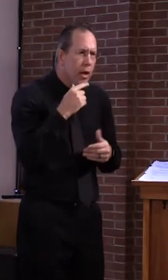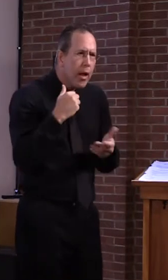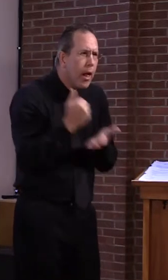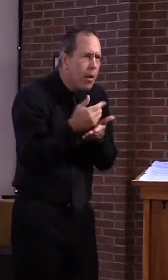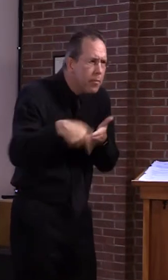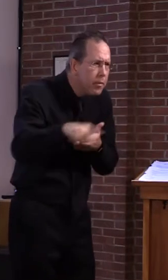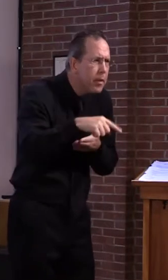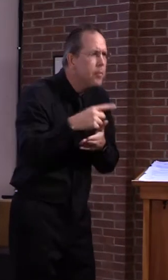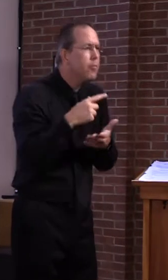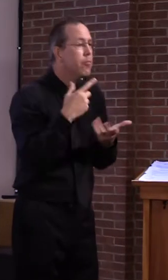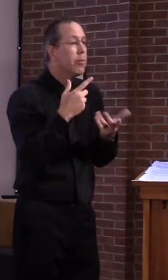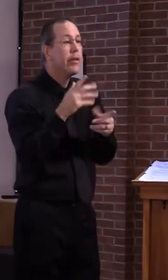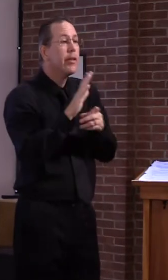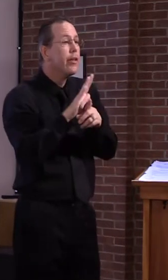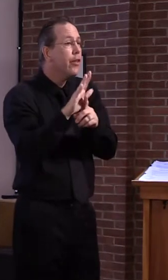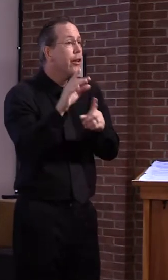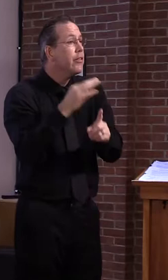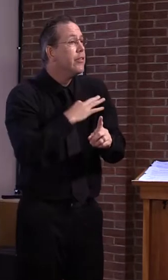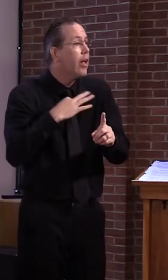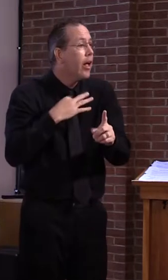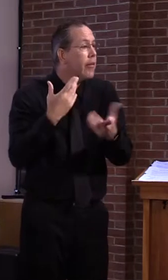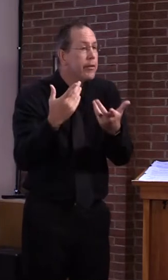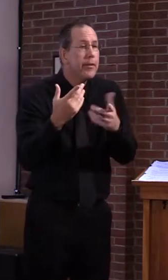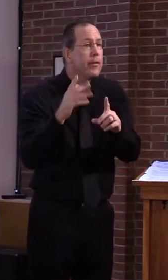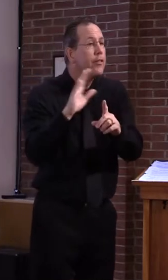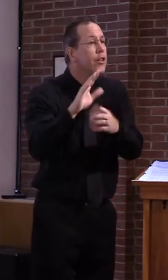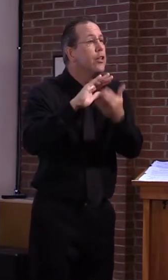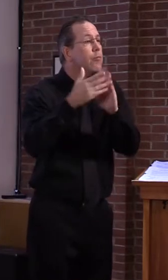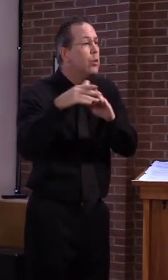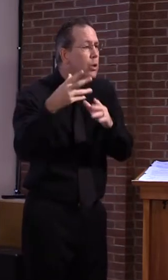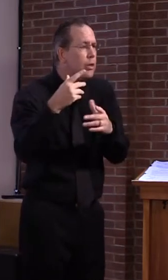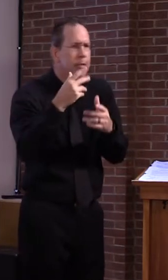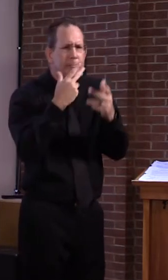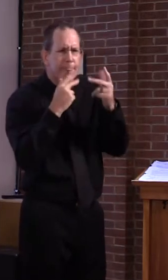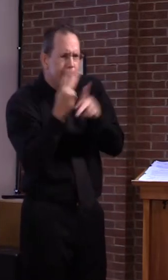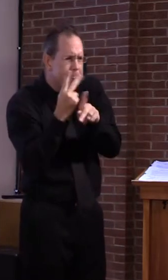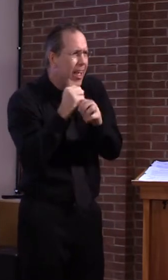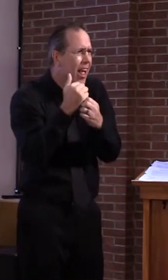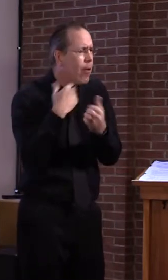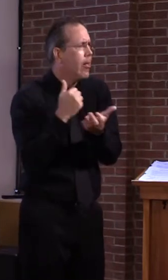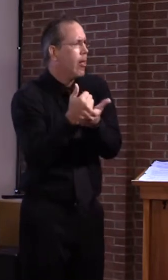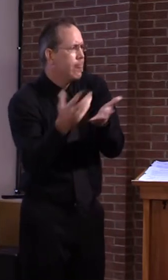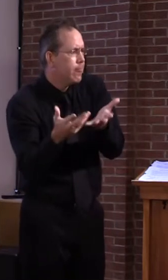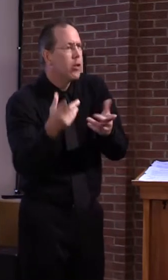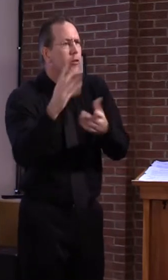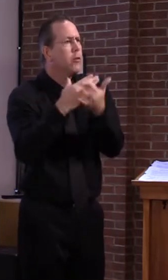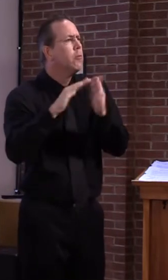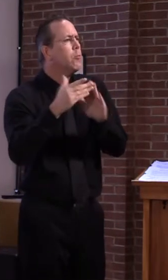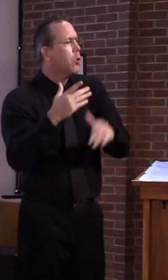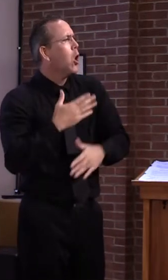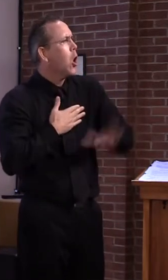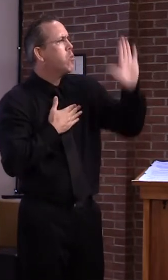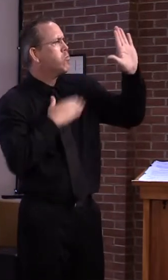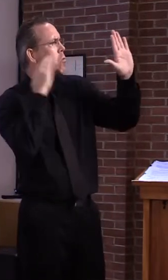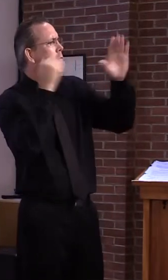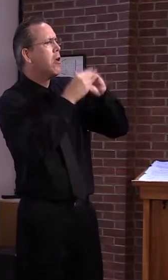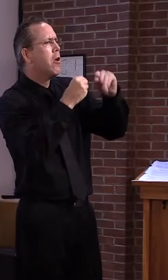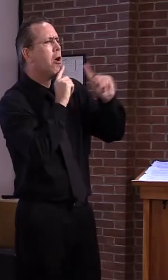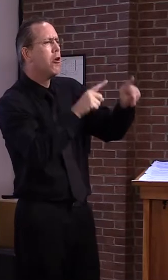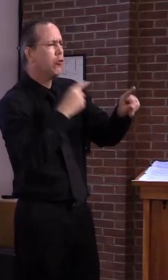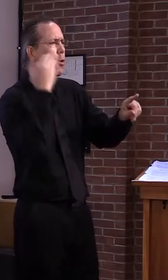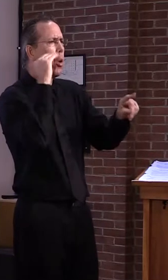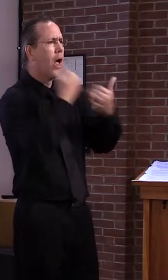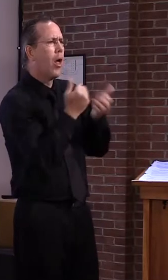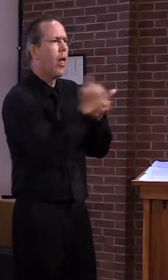employees and their communities need and are willing to contribute to innovative solutions. In developing the